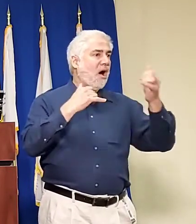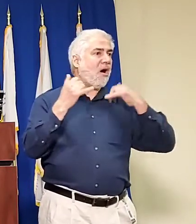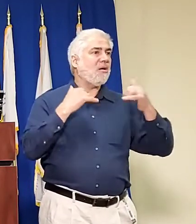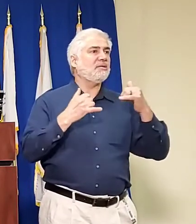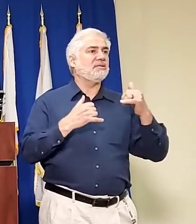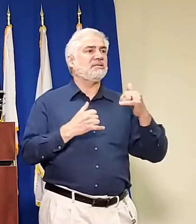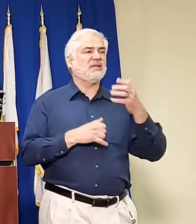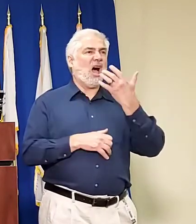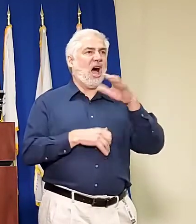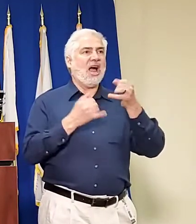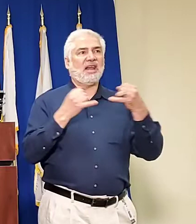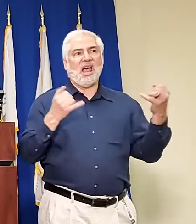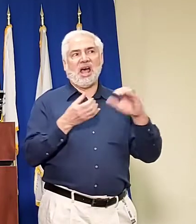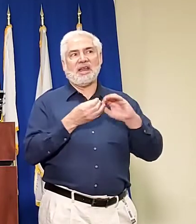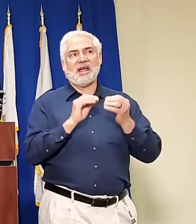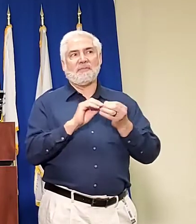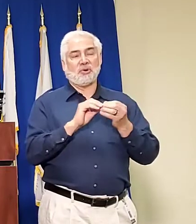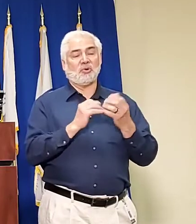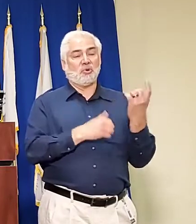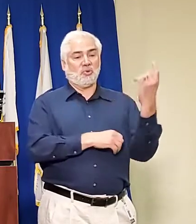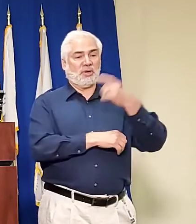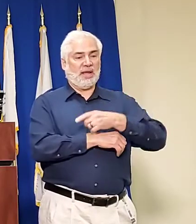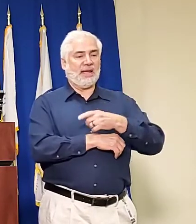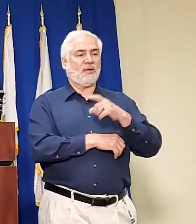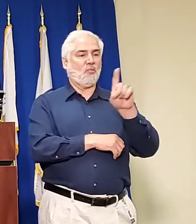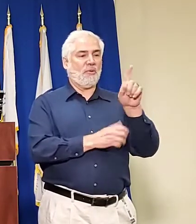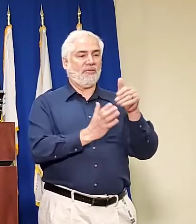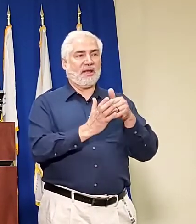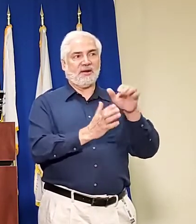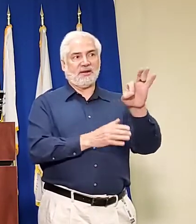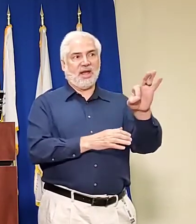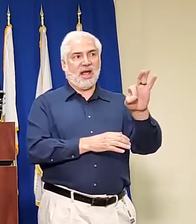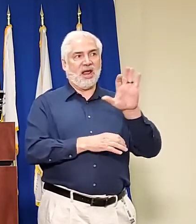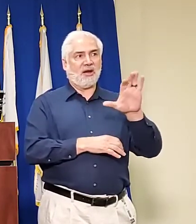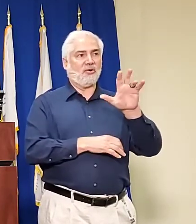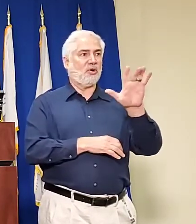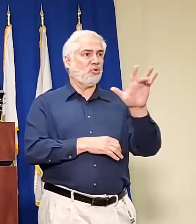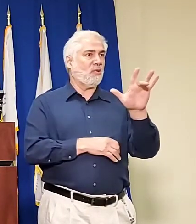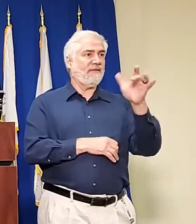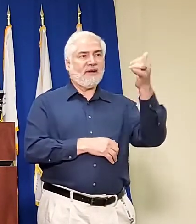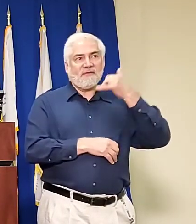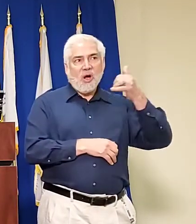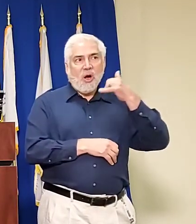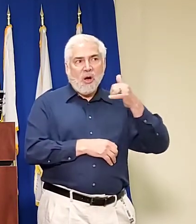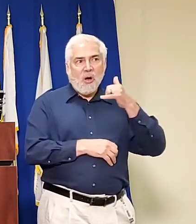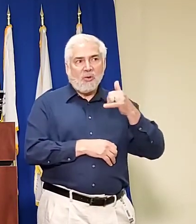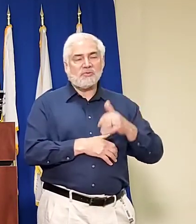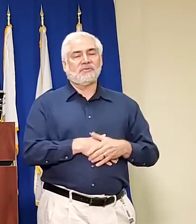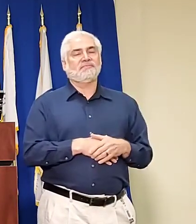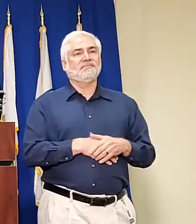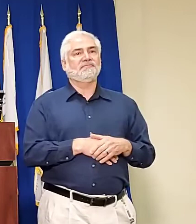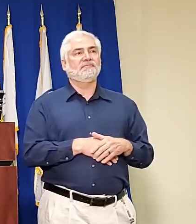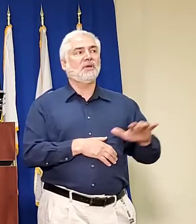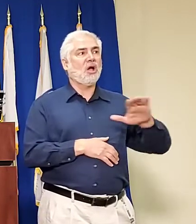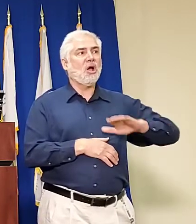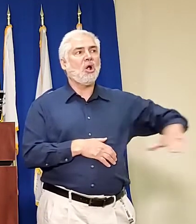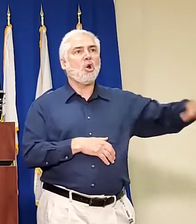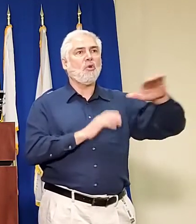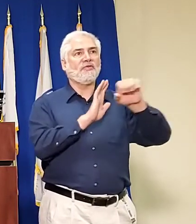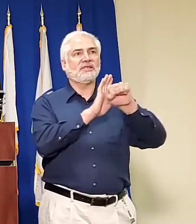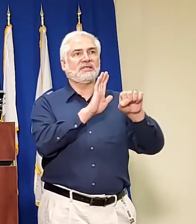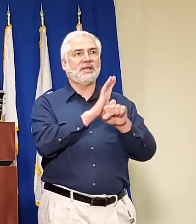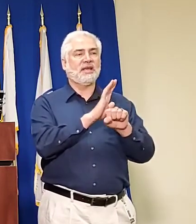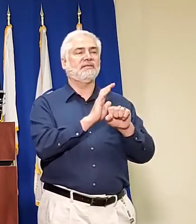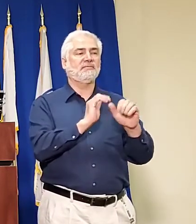to date we've received 1,925 calls. As you know, statewide the numbers are up to